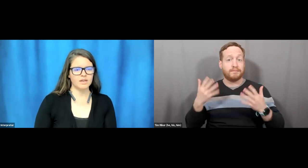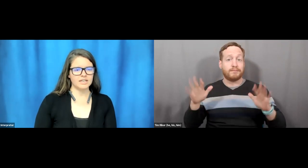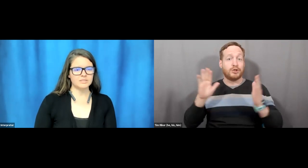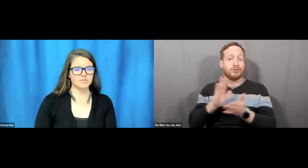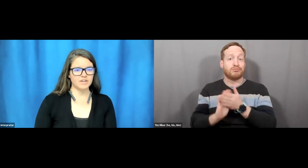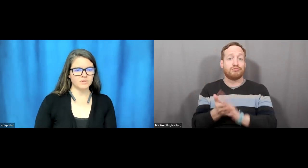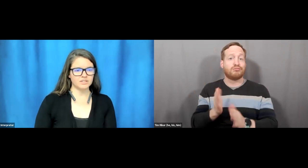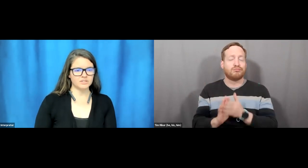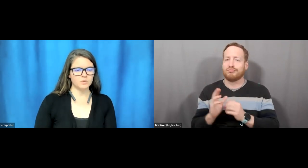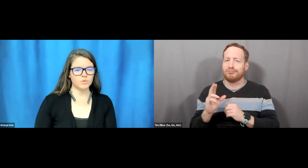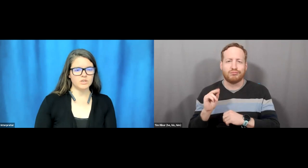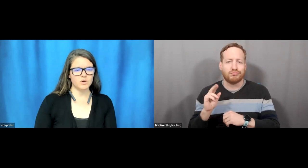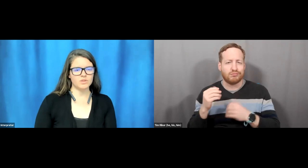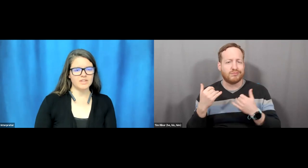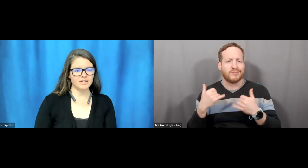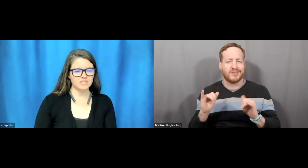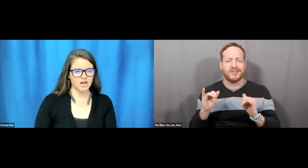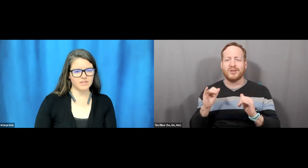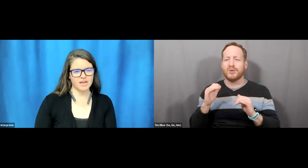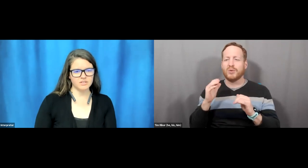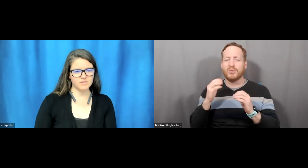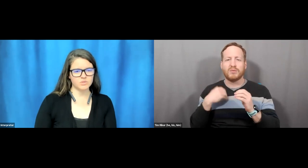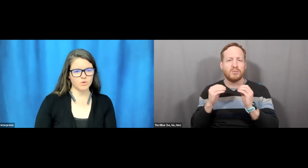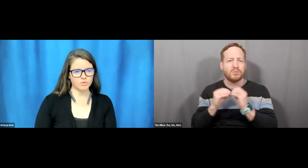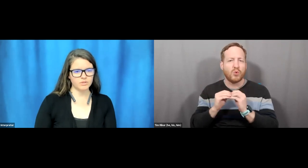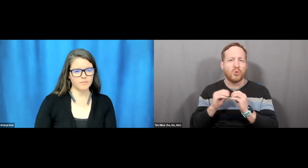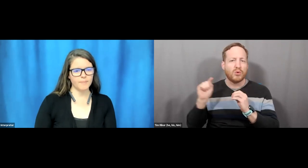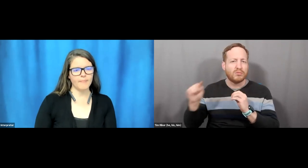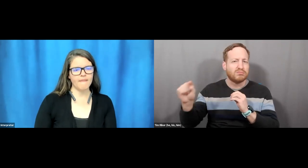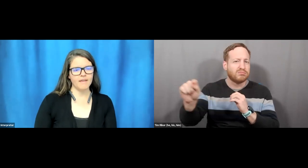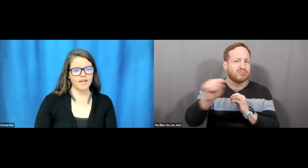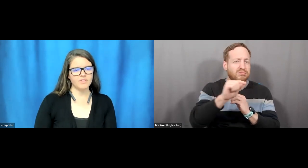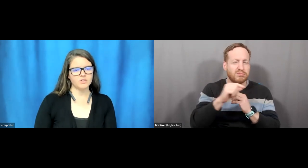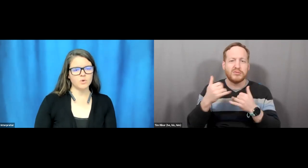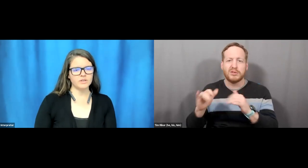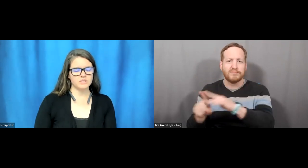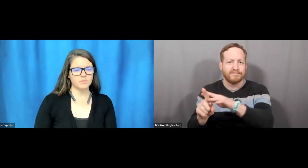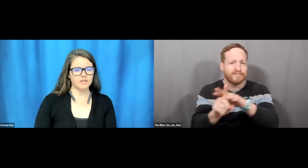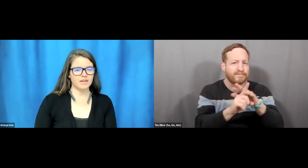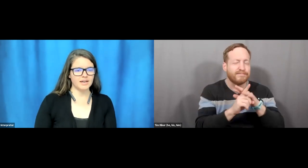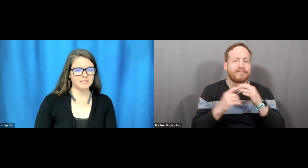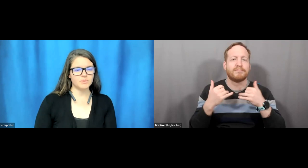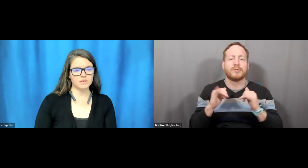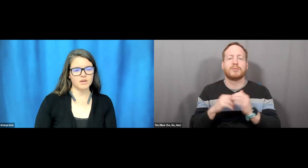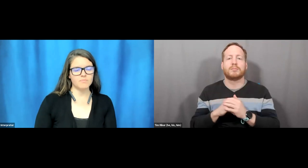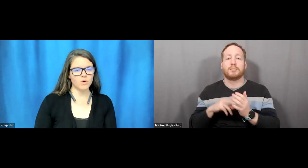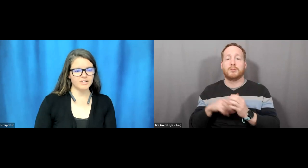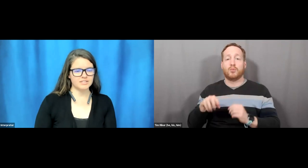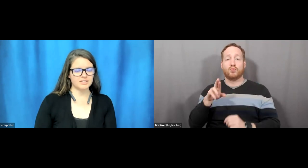he has been found guilty, we know that that is not the end of this road. And there's going to be and has been more